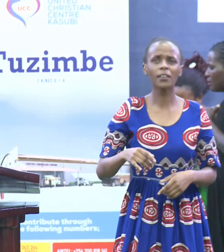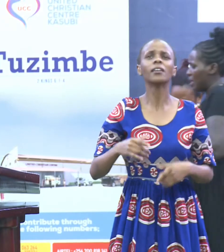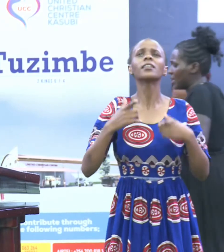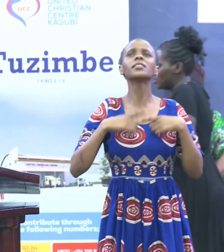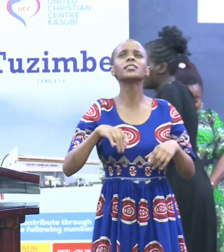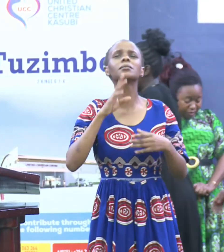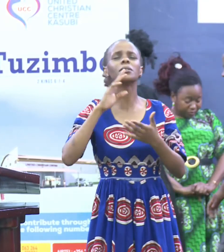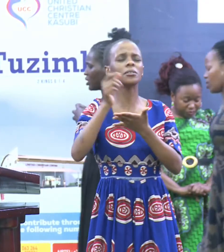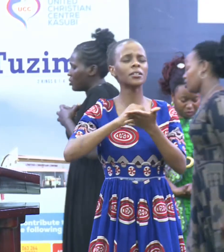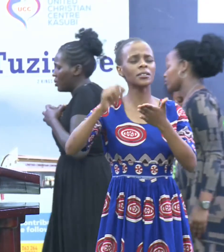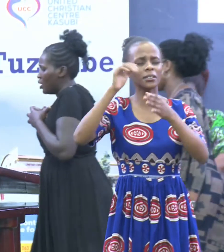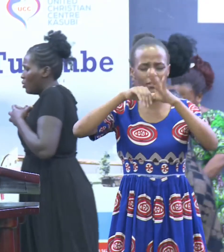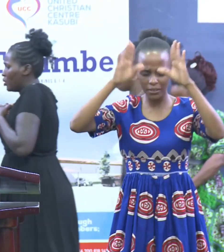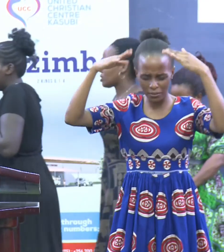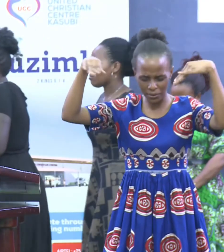written in the books of heaven